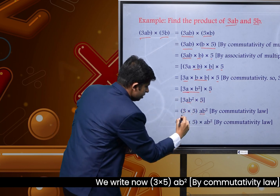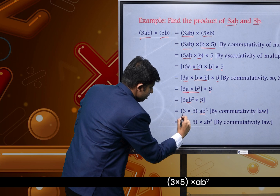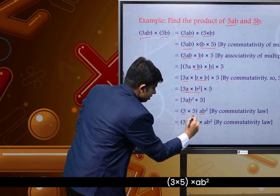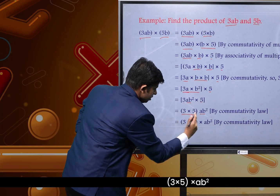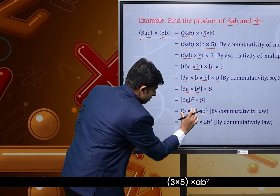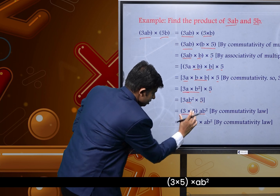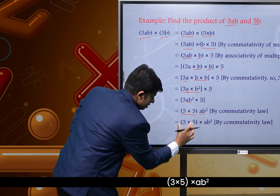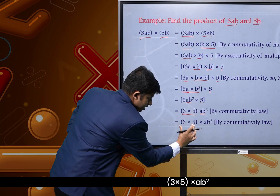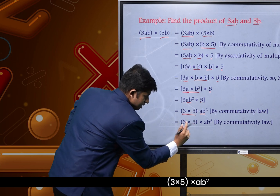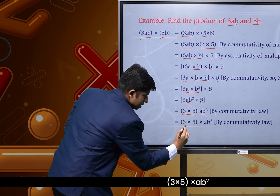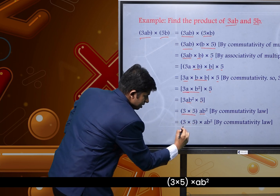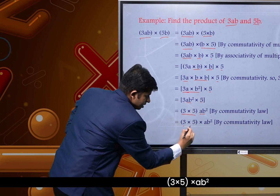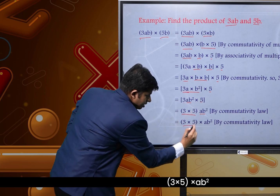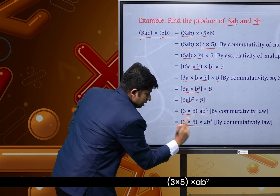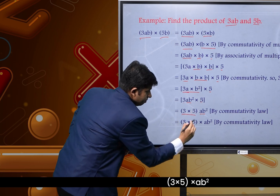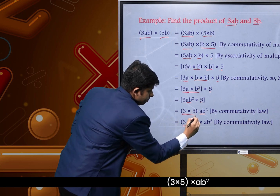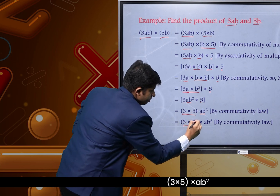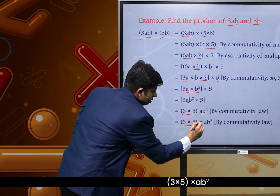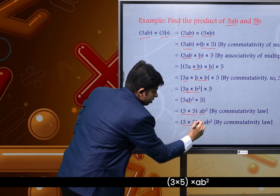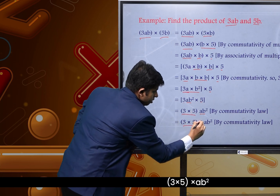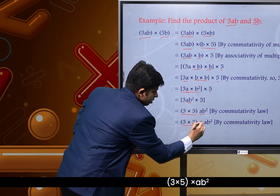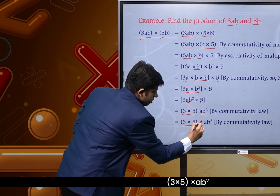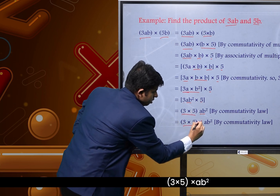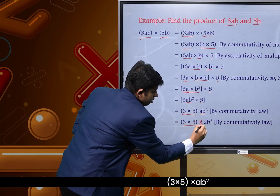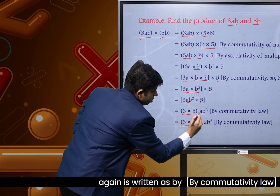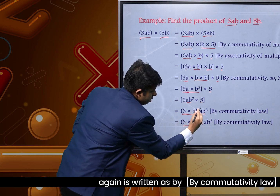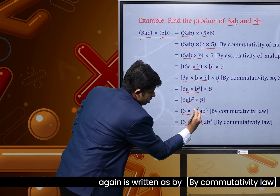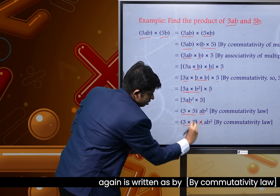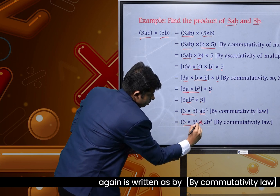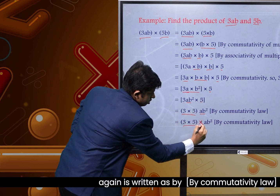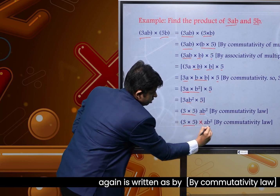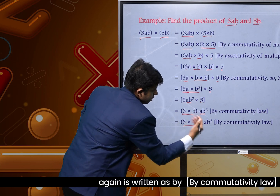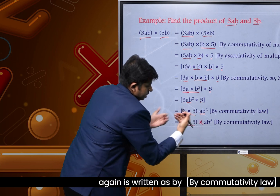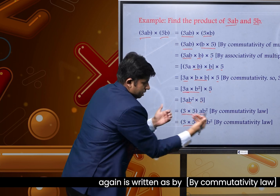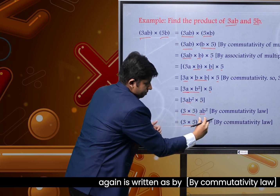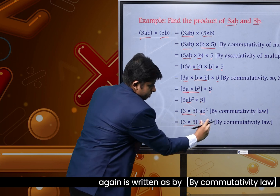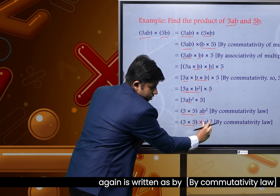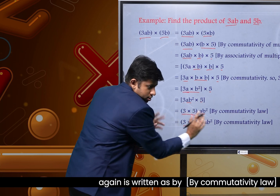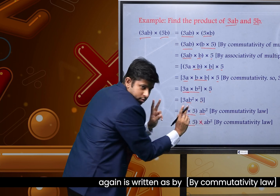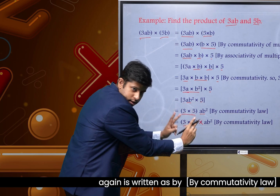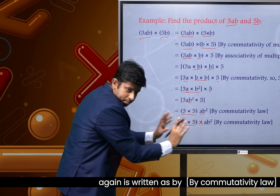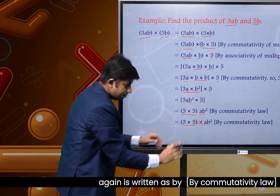3 into 5 into ab square again is written as by commutativity law.